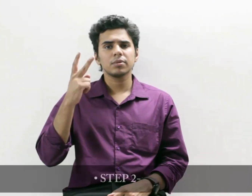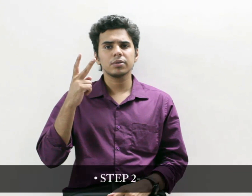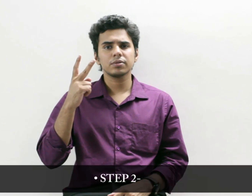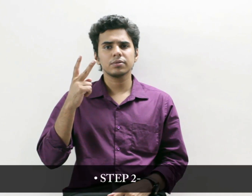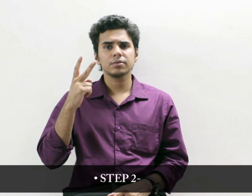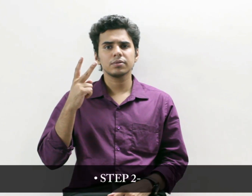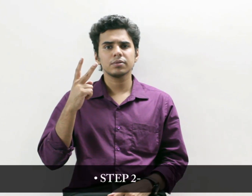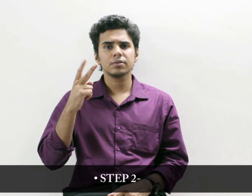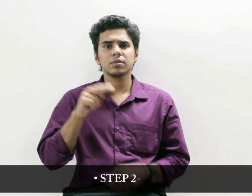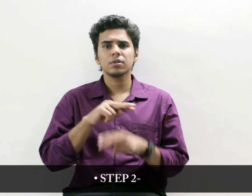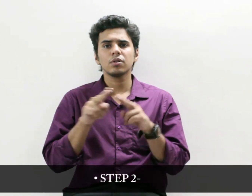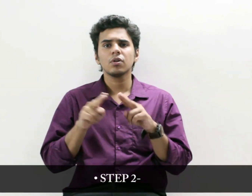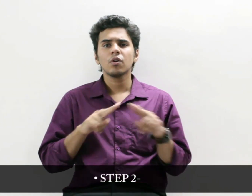Step 2.